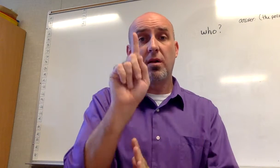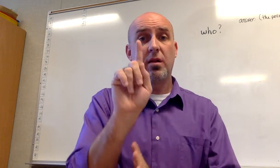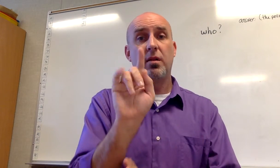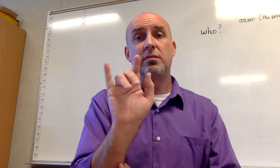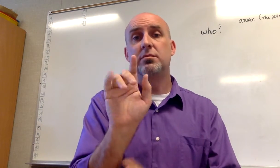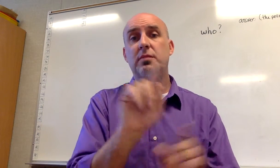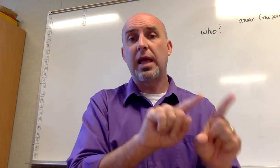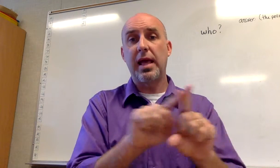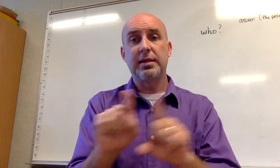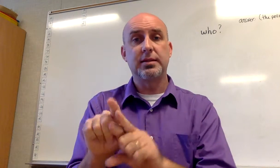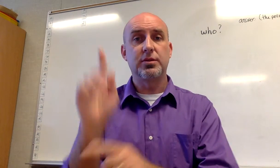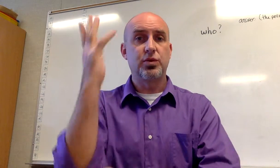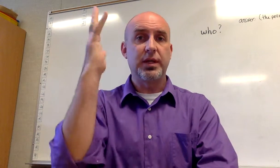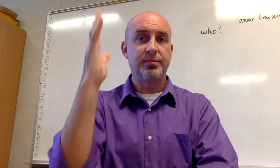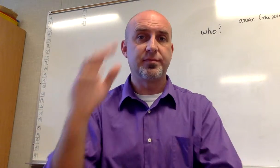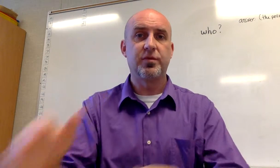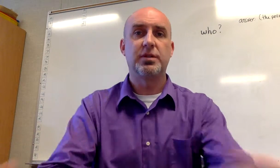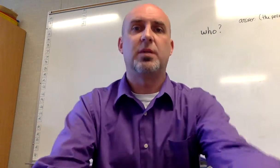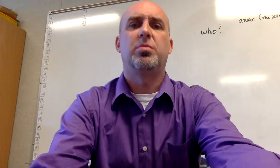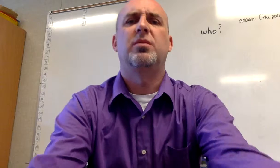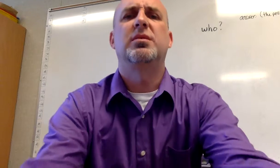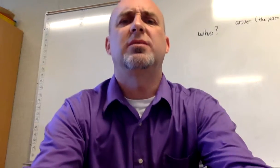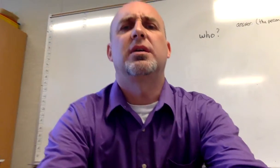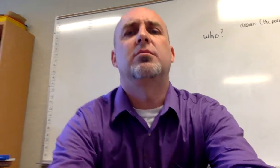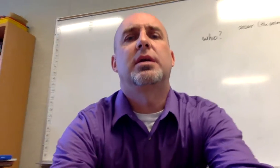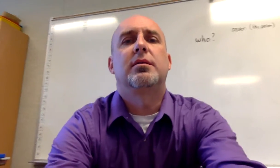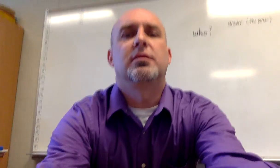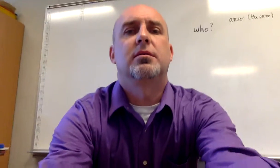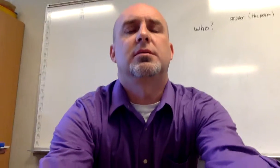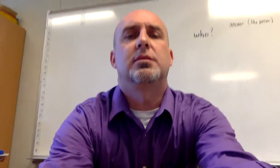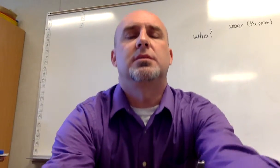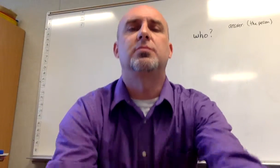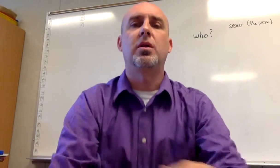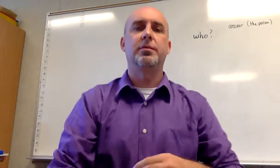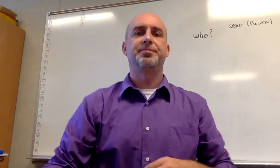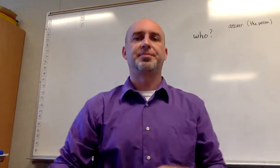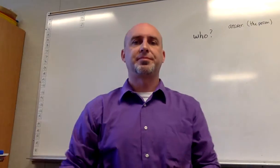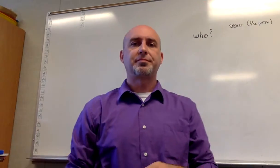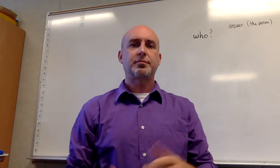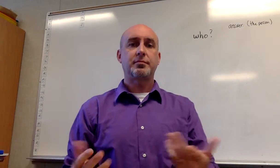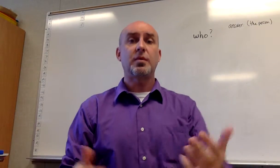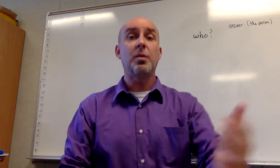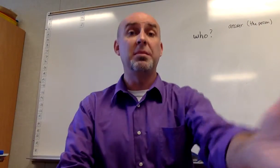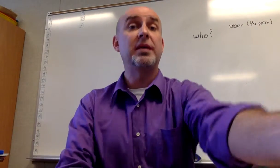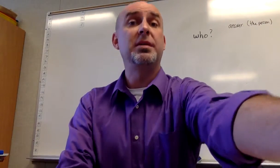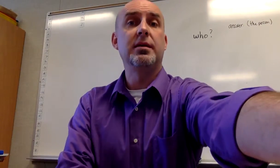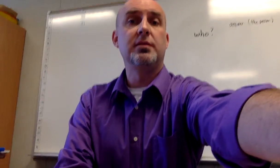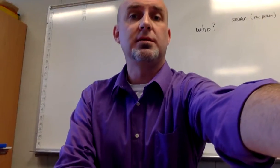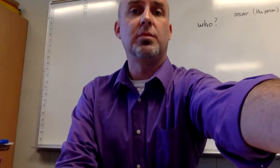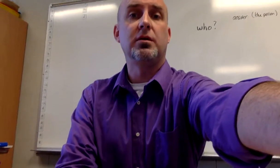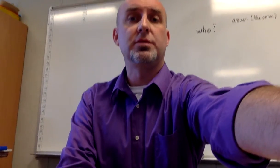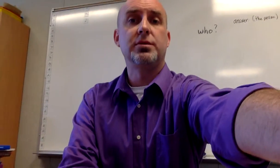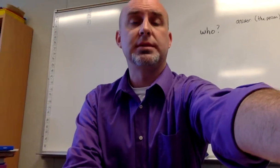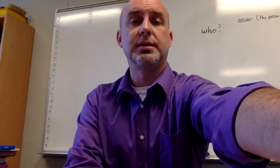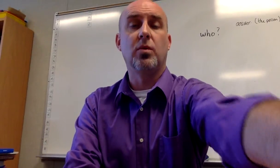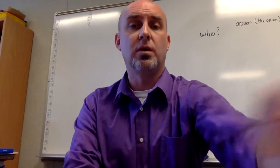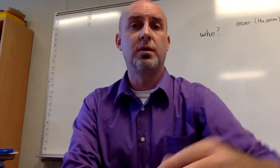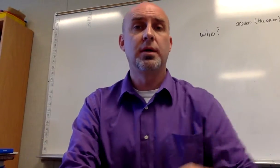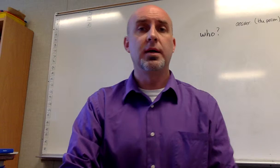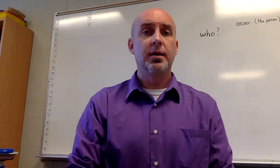tall as a tree, for example. It's a little smaller. Make me a little smaller so you can see more